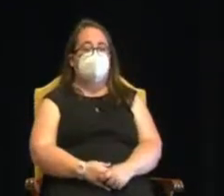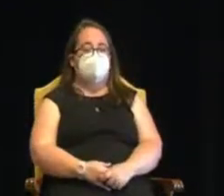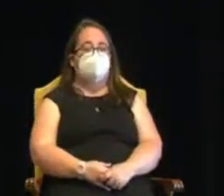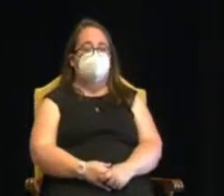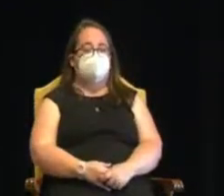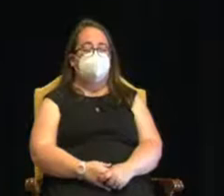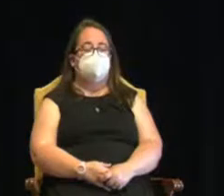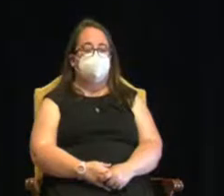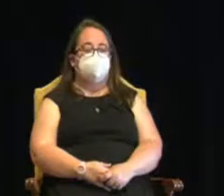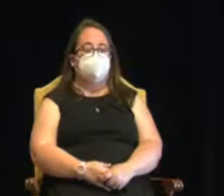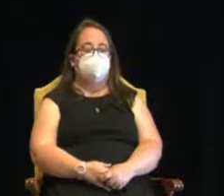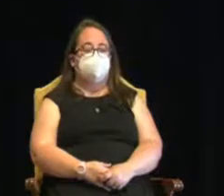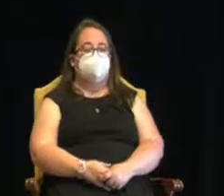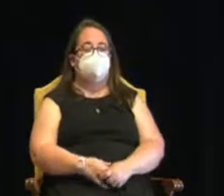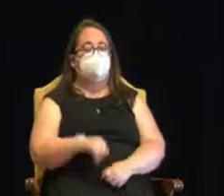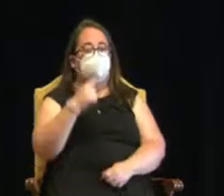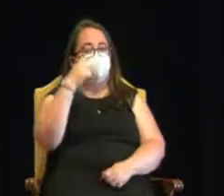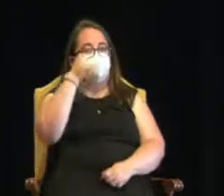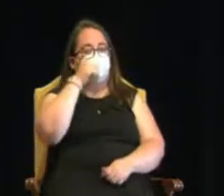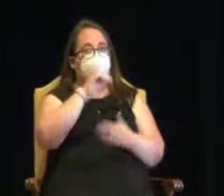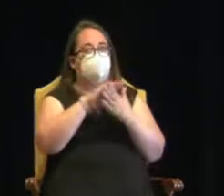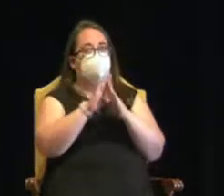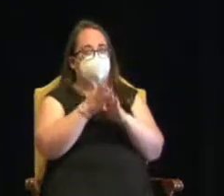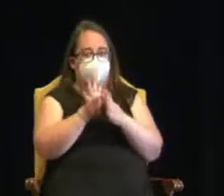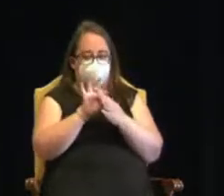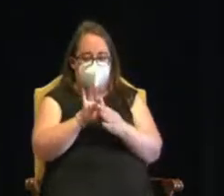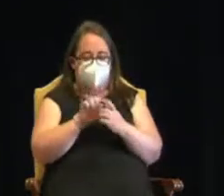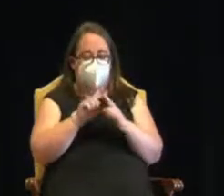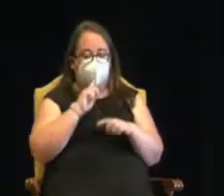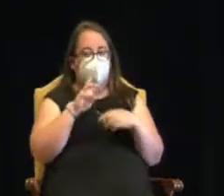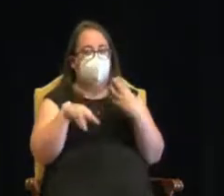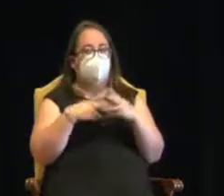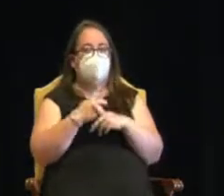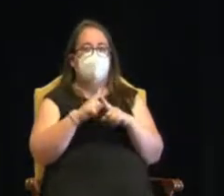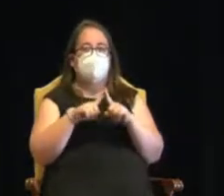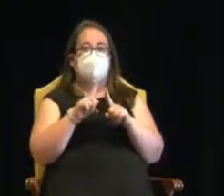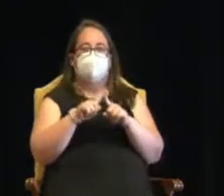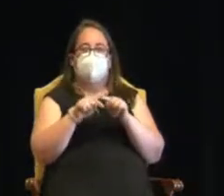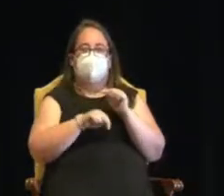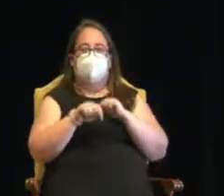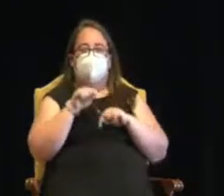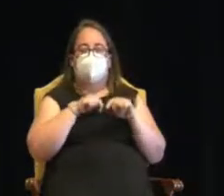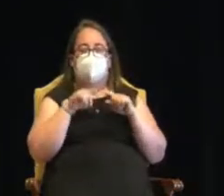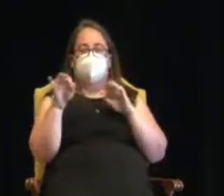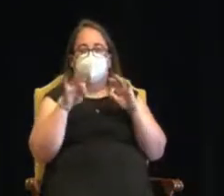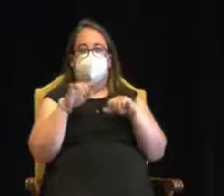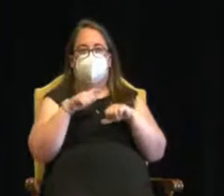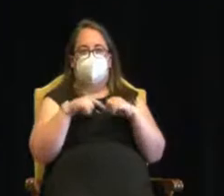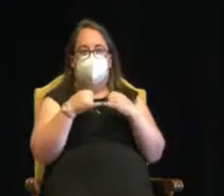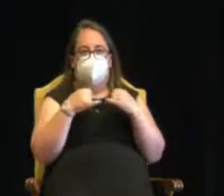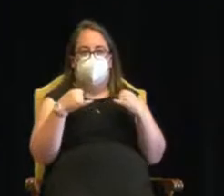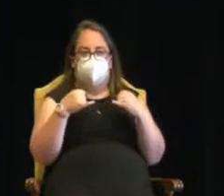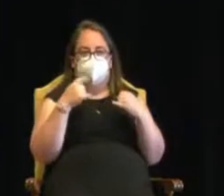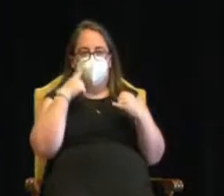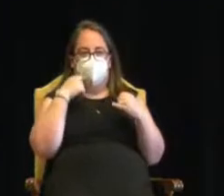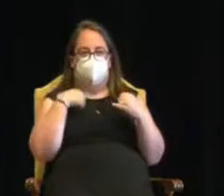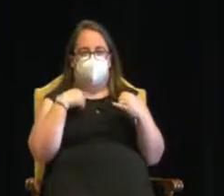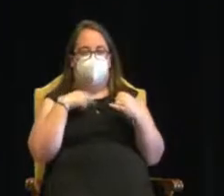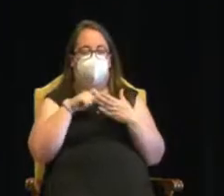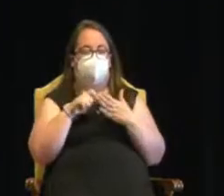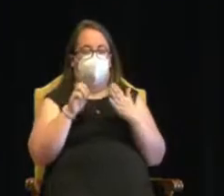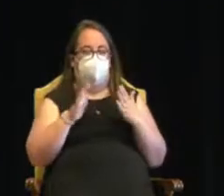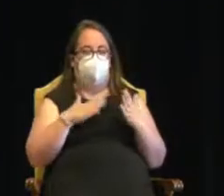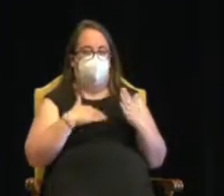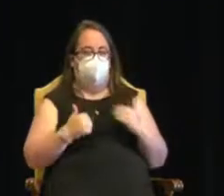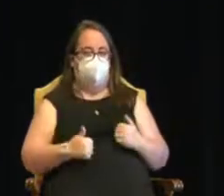unintentionally relevant Dream Girl became. But I need to explain a little bit about the timeline of a writer's life,